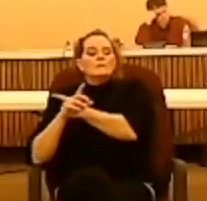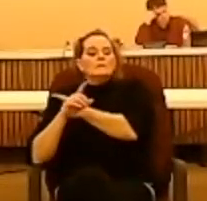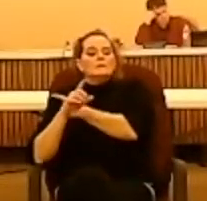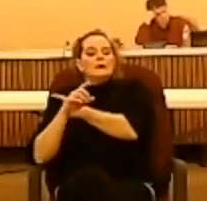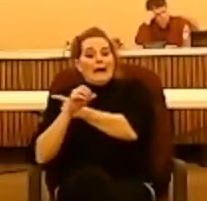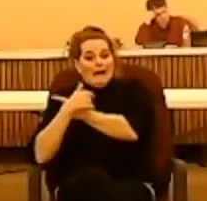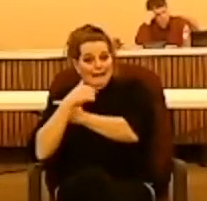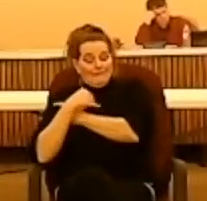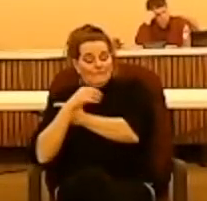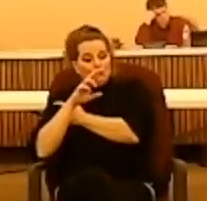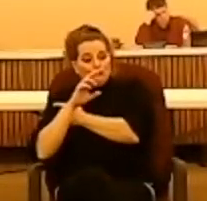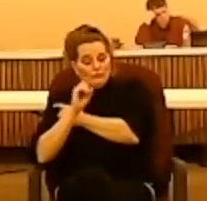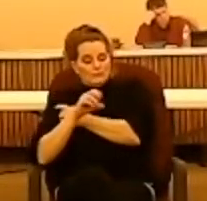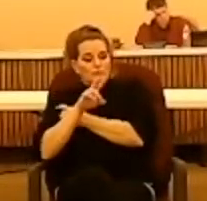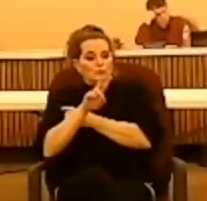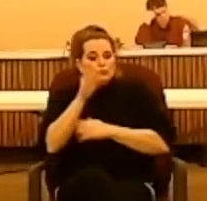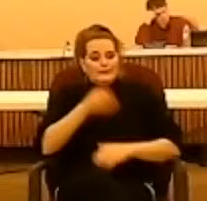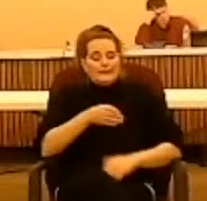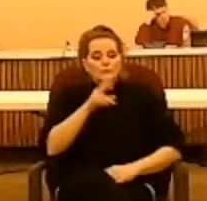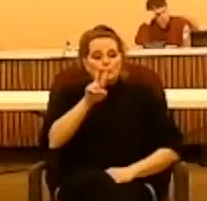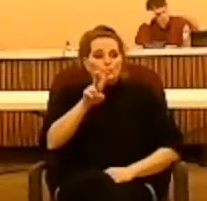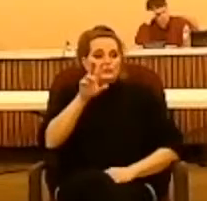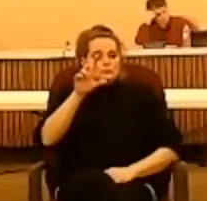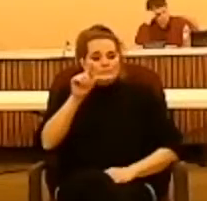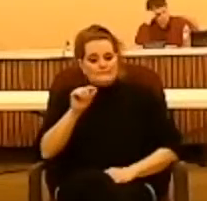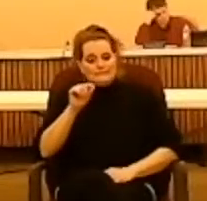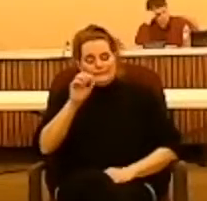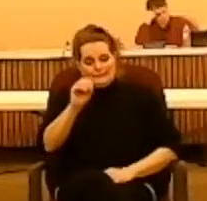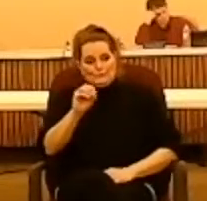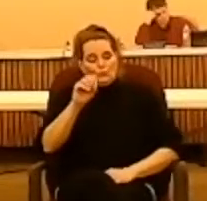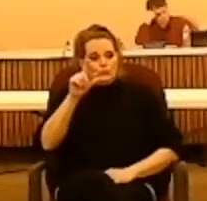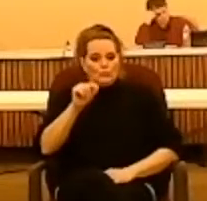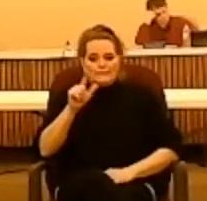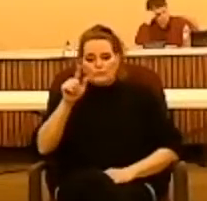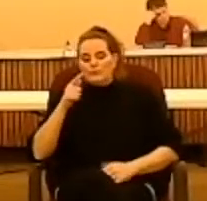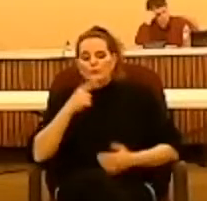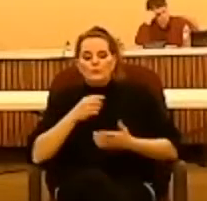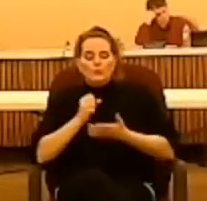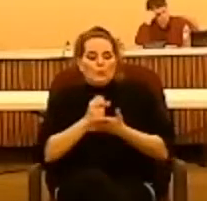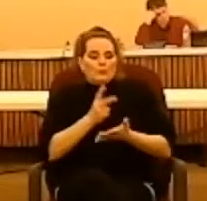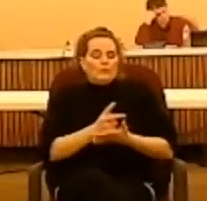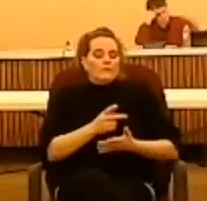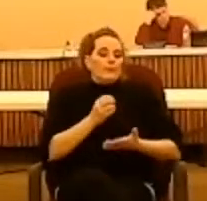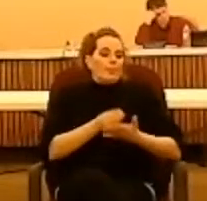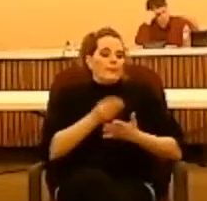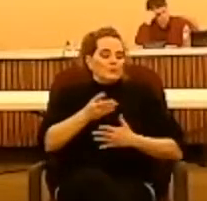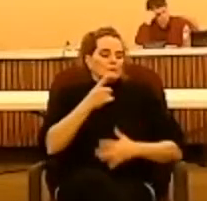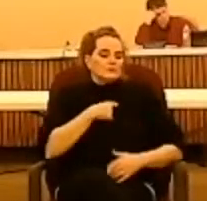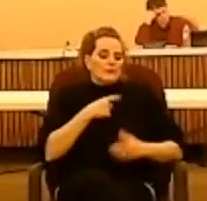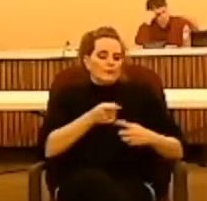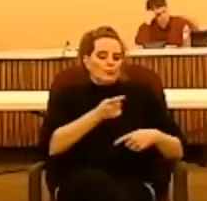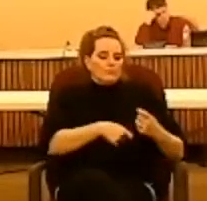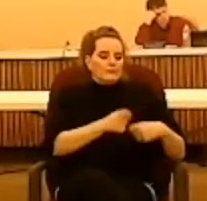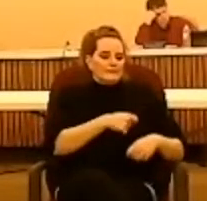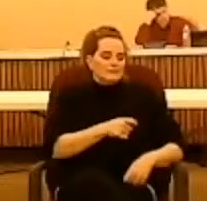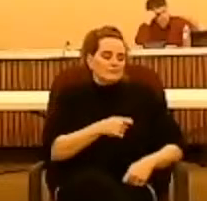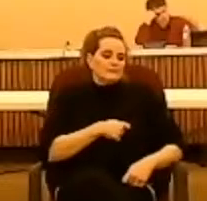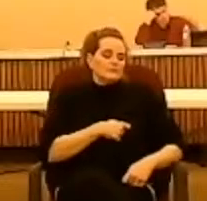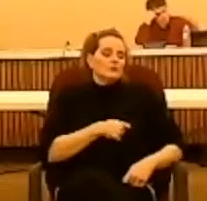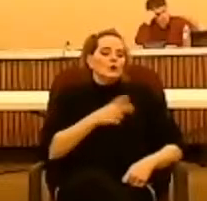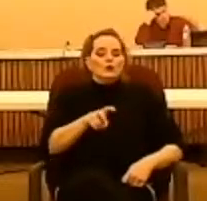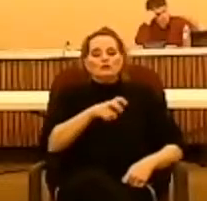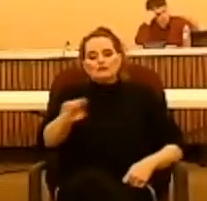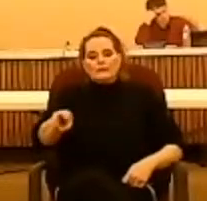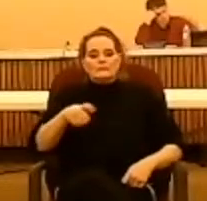members, I have Resolution 2-20, 2021 to authorize the purchase of a new replacement equipment transport trailer.